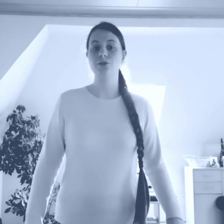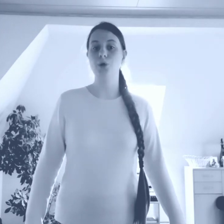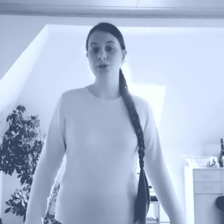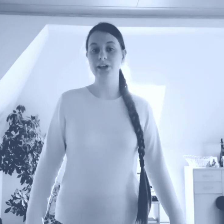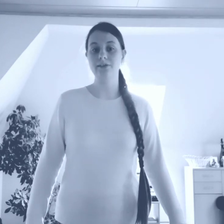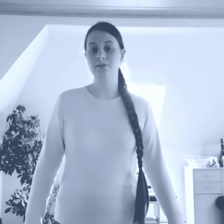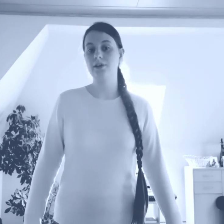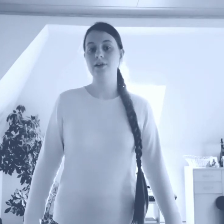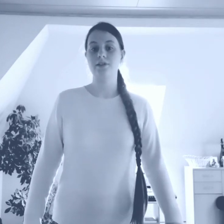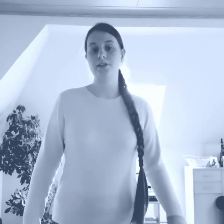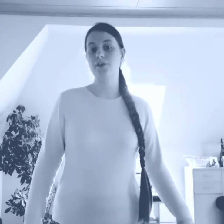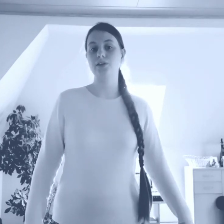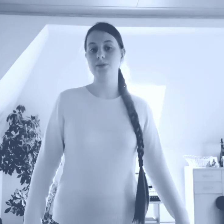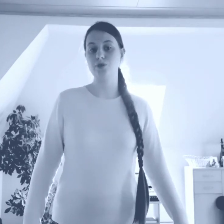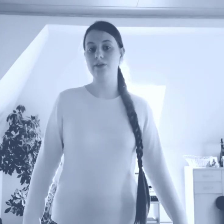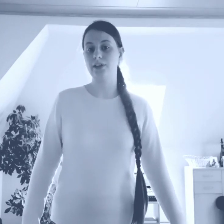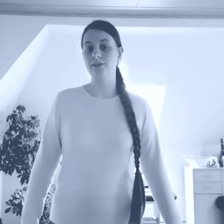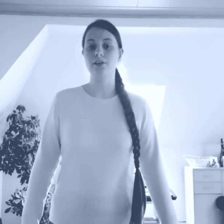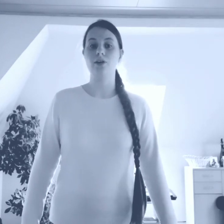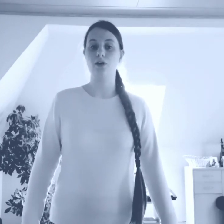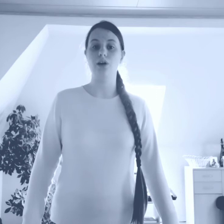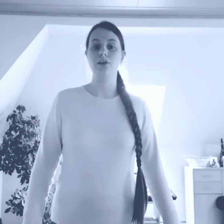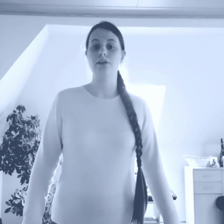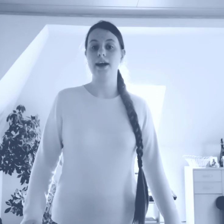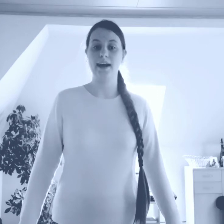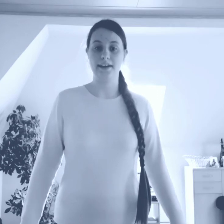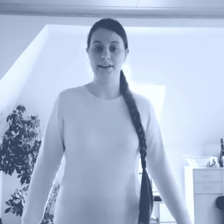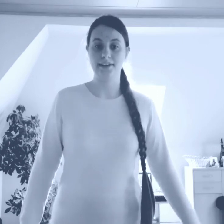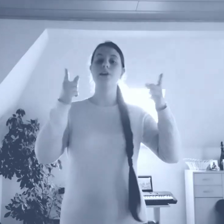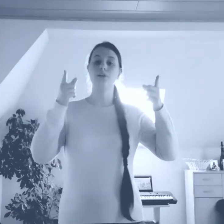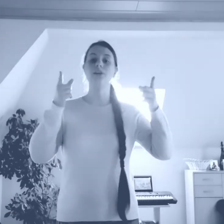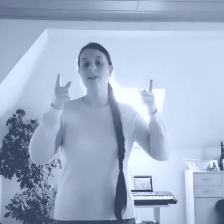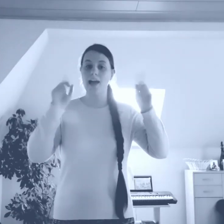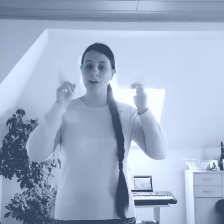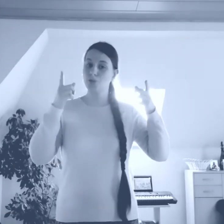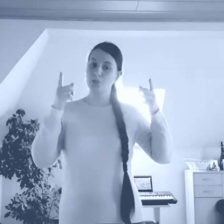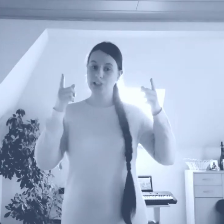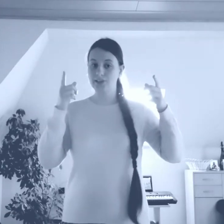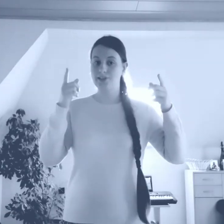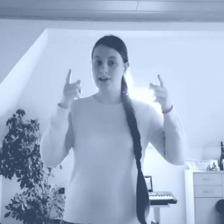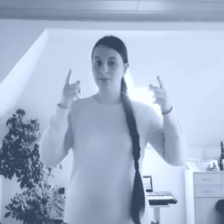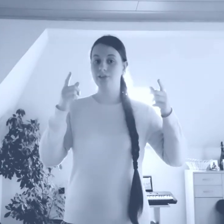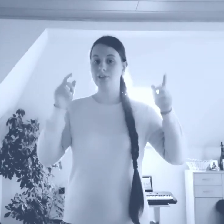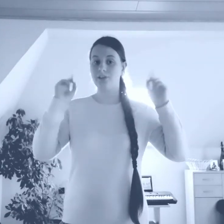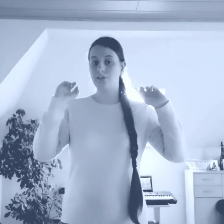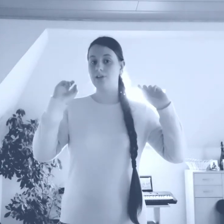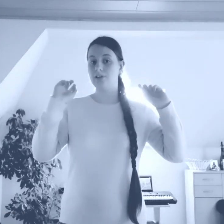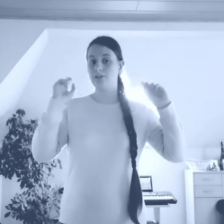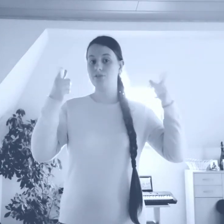pneumonia, difficulty breathing or a headache. So how do you protect yourself from